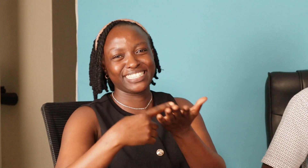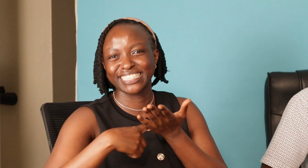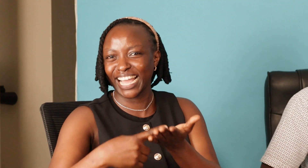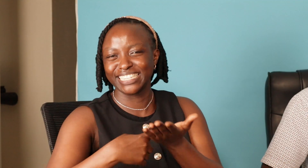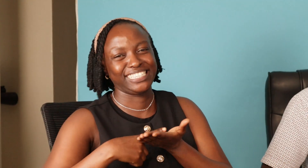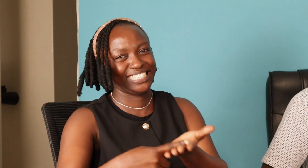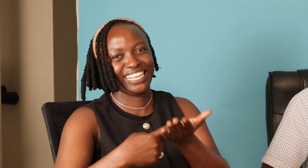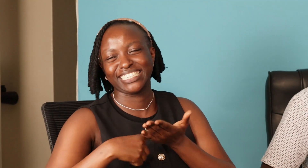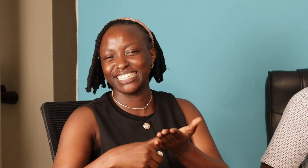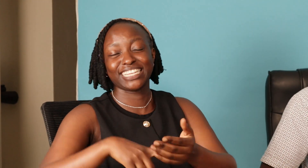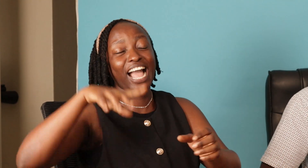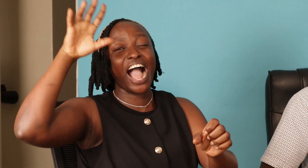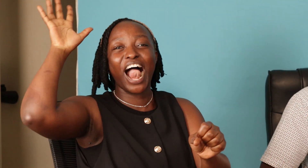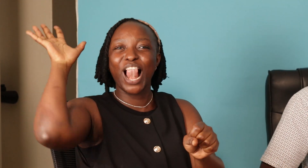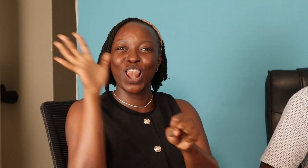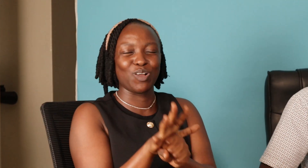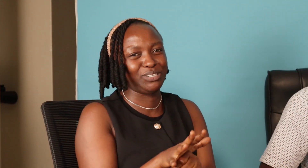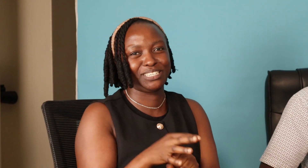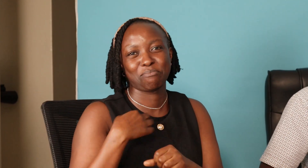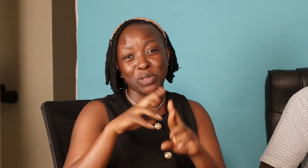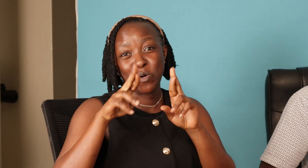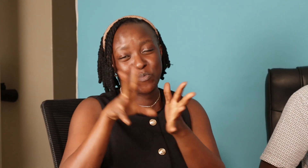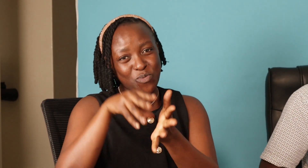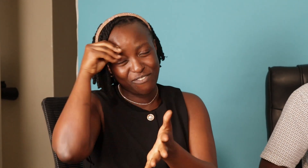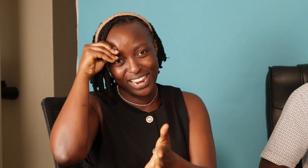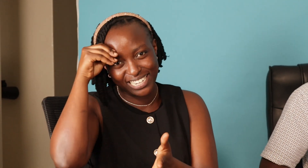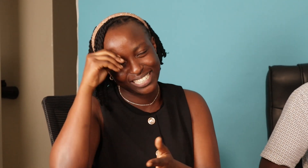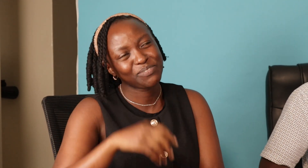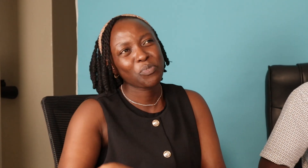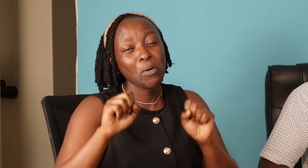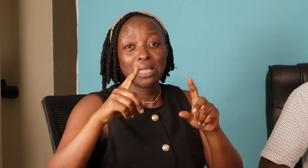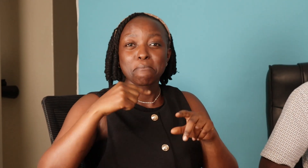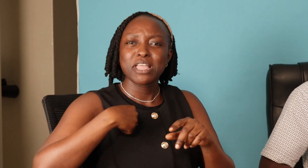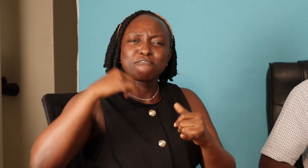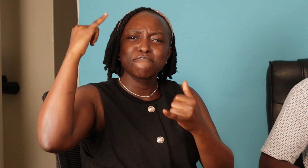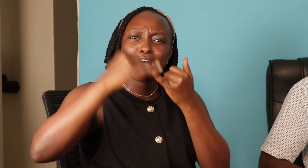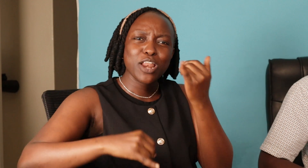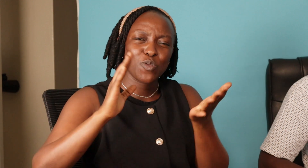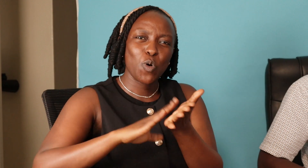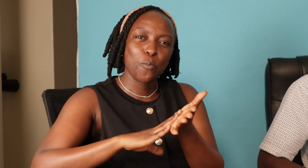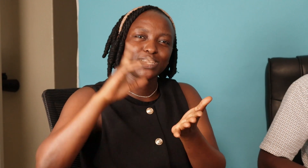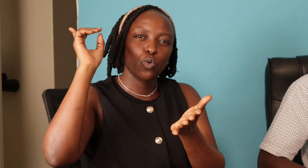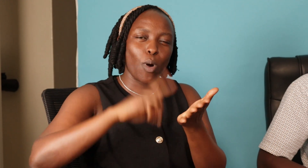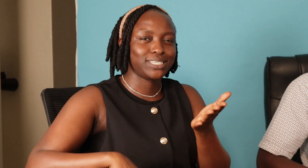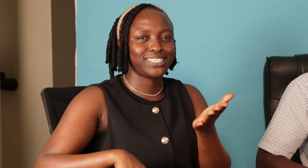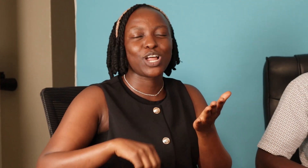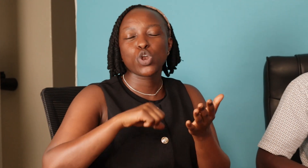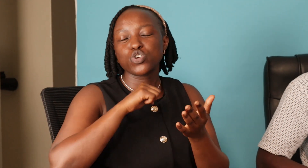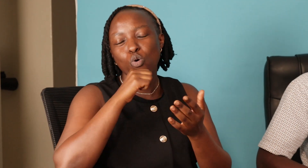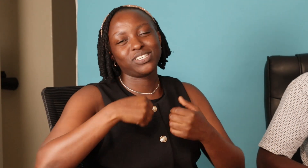Wow. Today we have discussed a lot. We've talked about a lot of things, and I hope that you've learned. So my final comment would